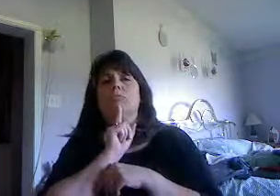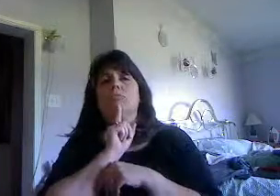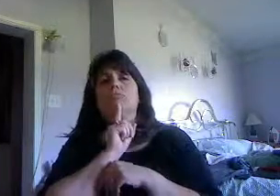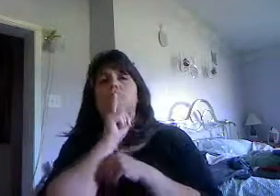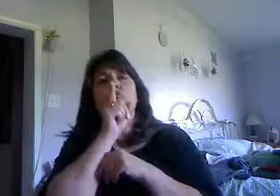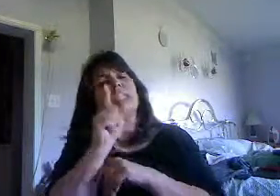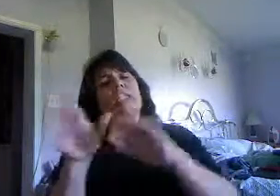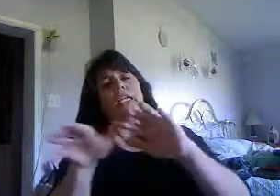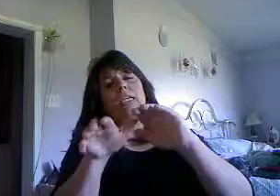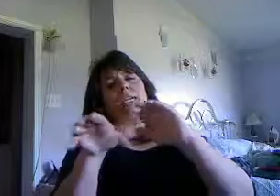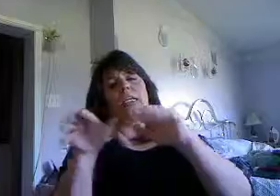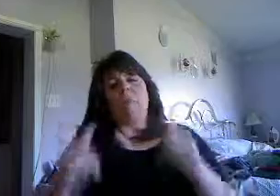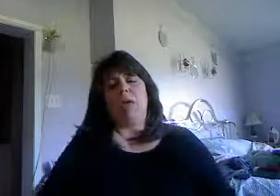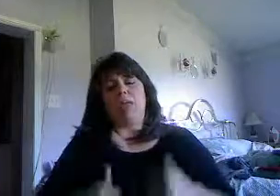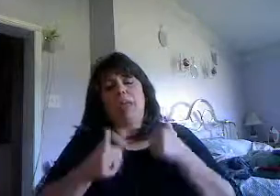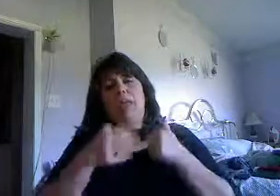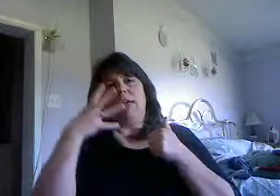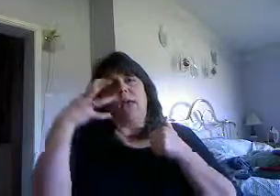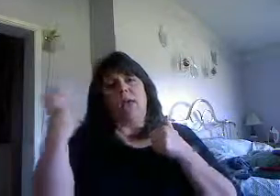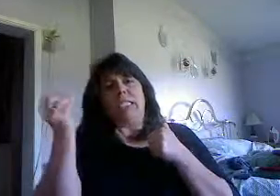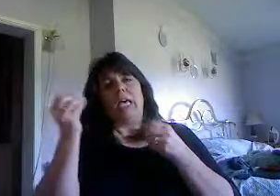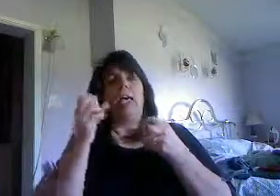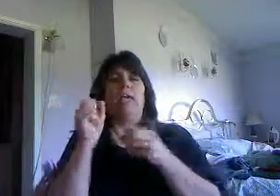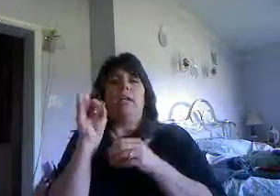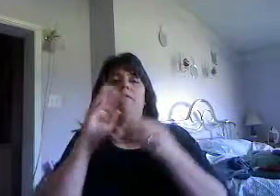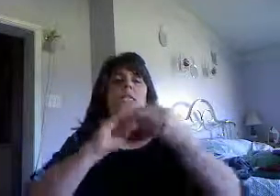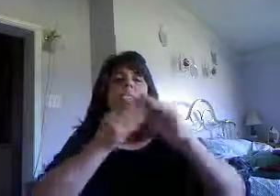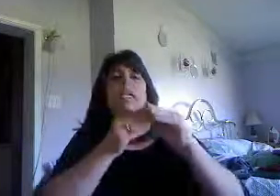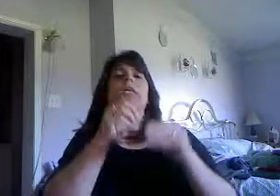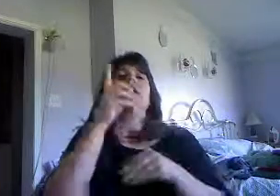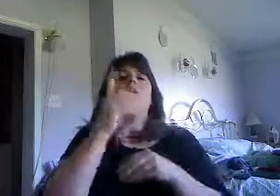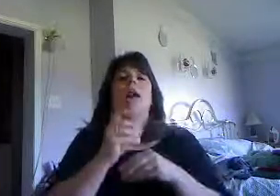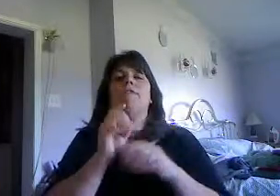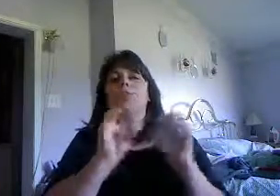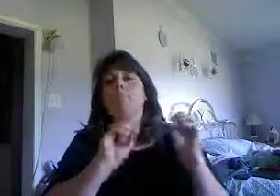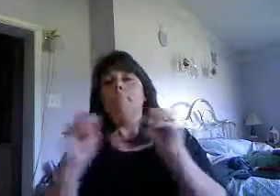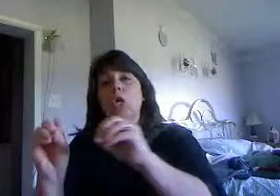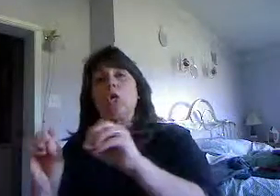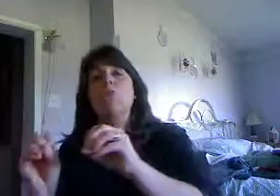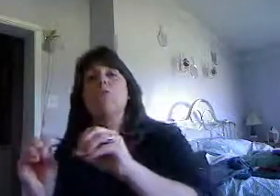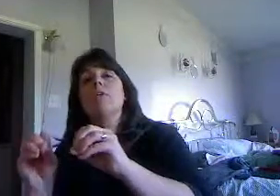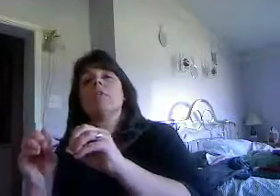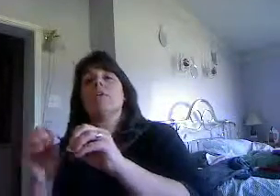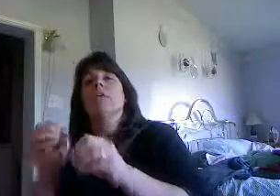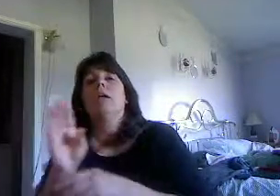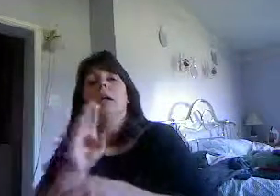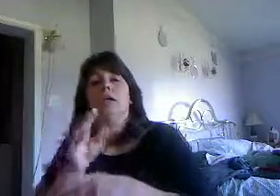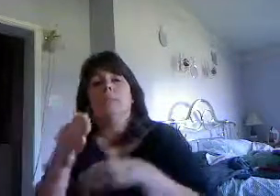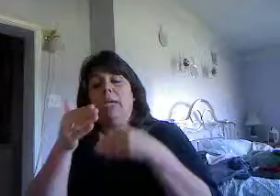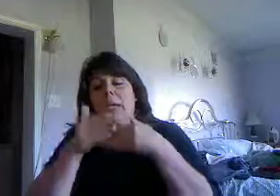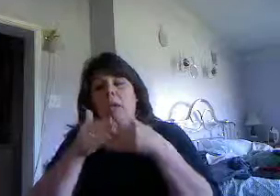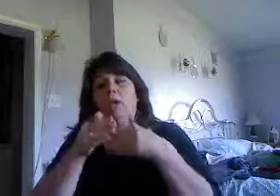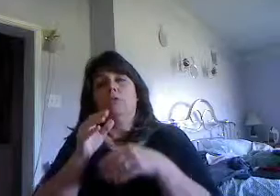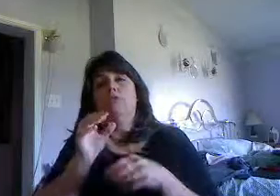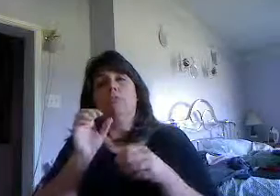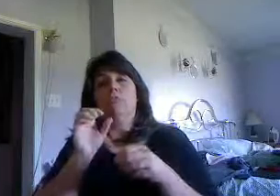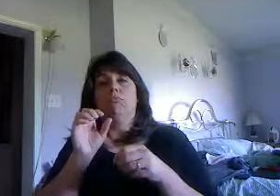Secondly, these specialized services require very particular inputs. And the only place you can find this wide array